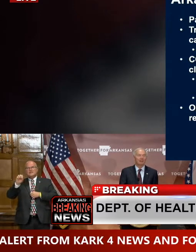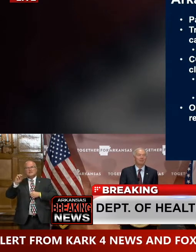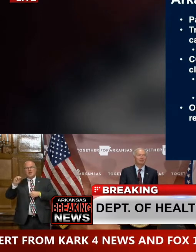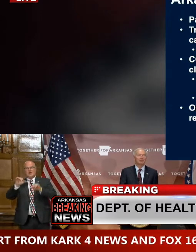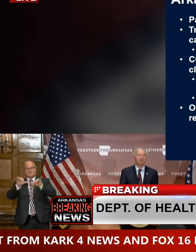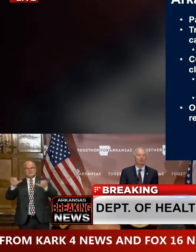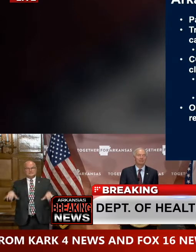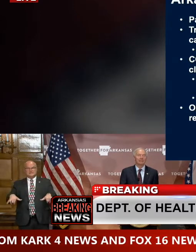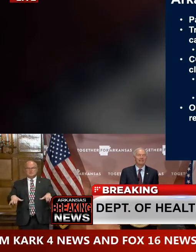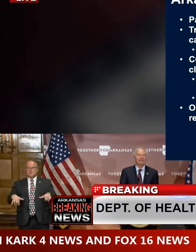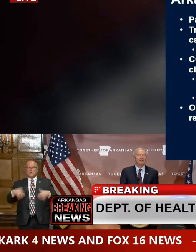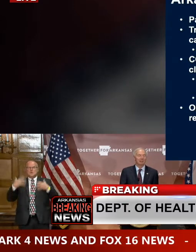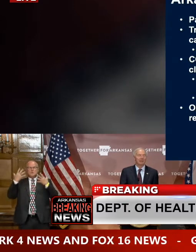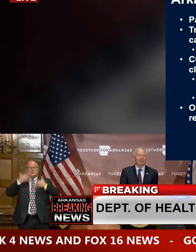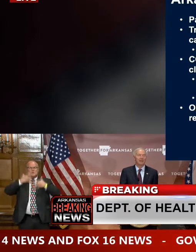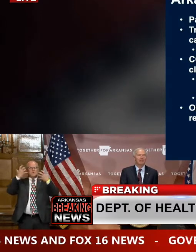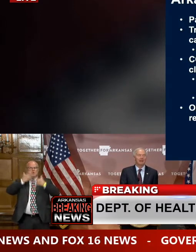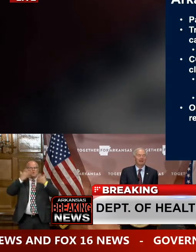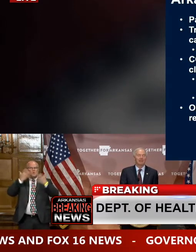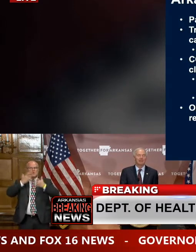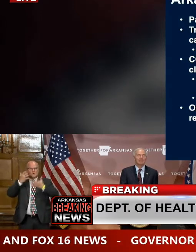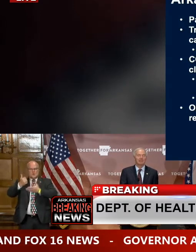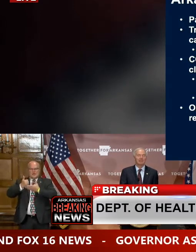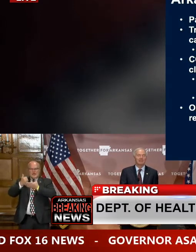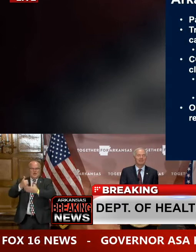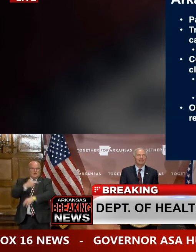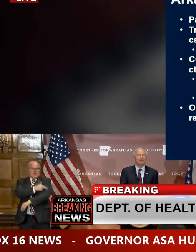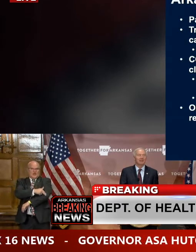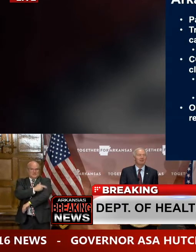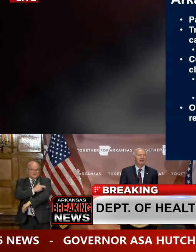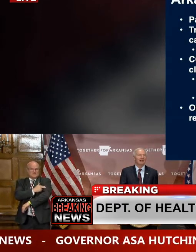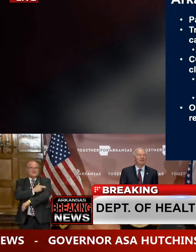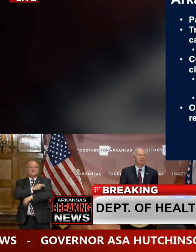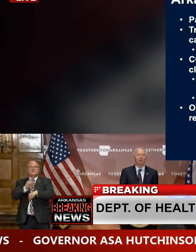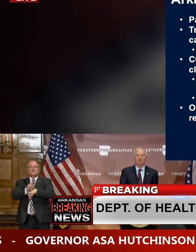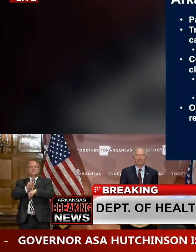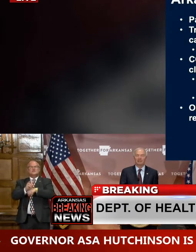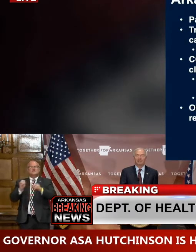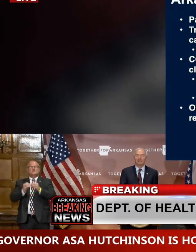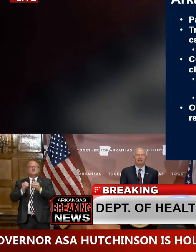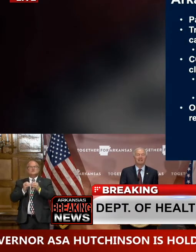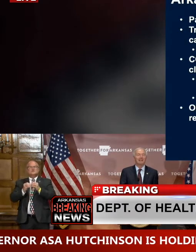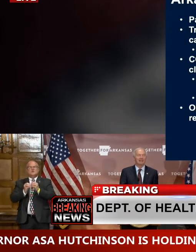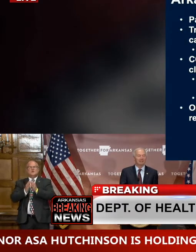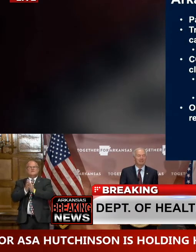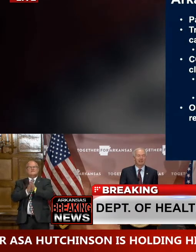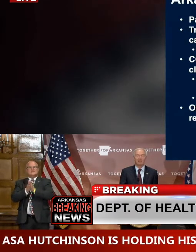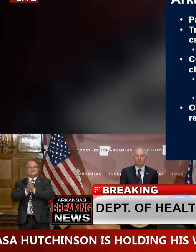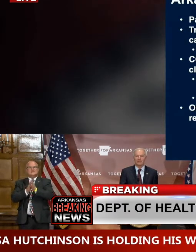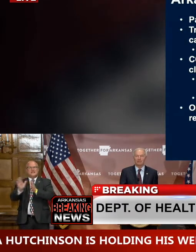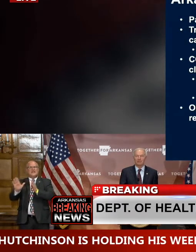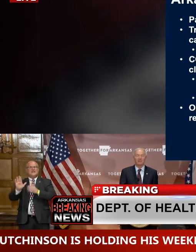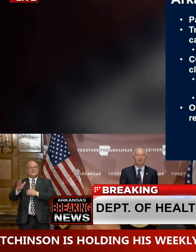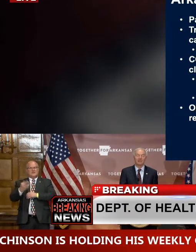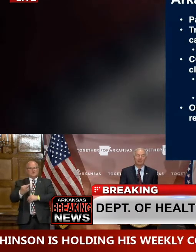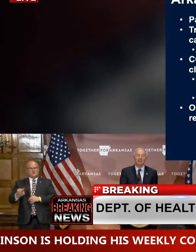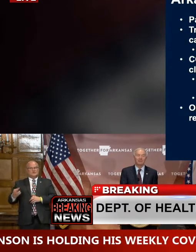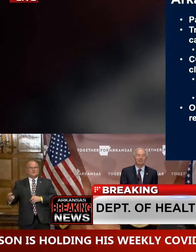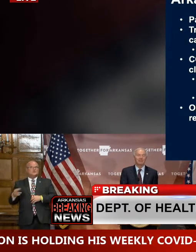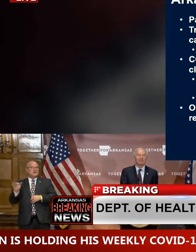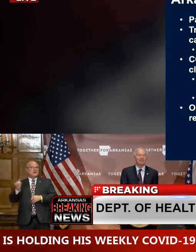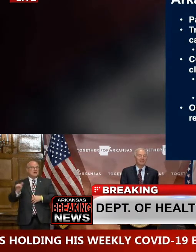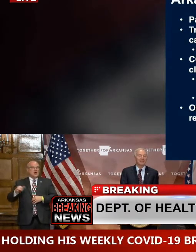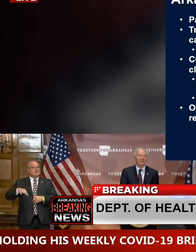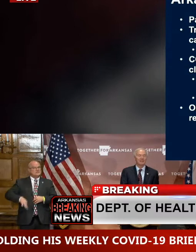an incredible tool that will help our hospitals utilize more efficiently their scarce resources and